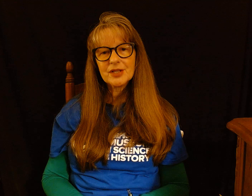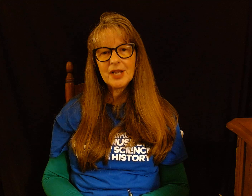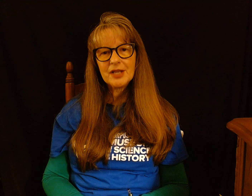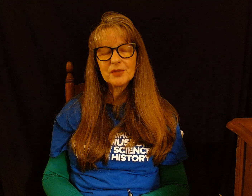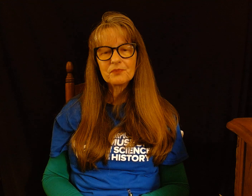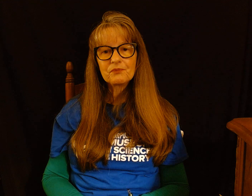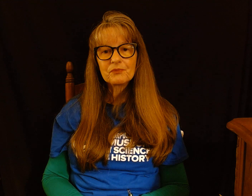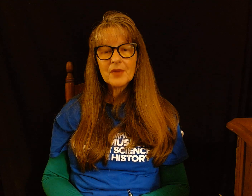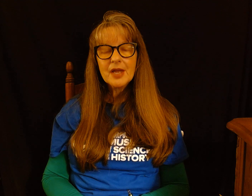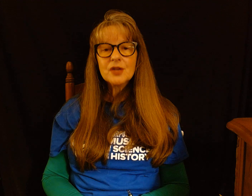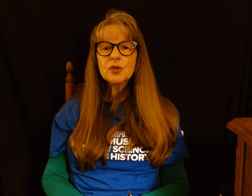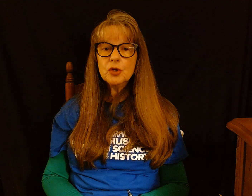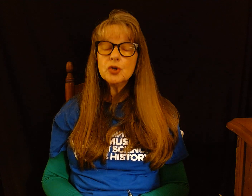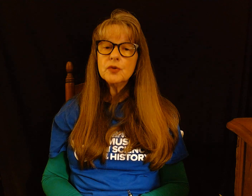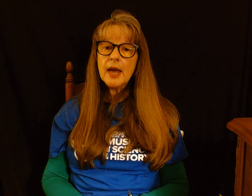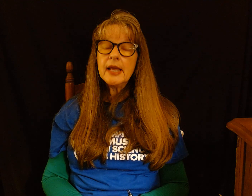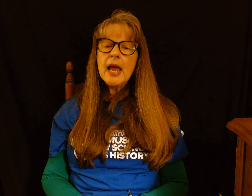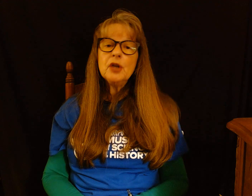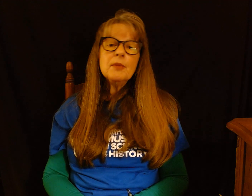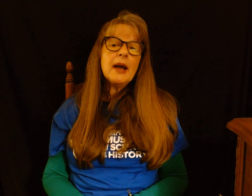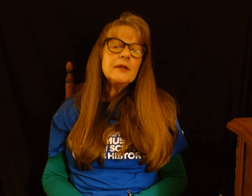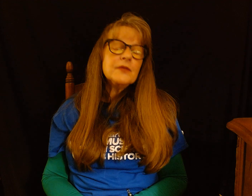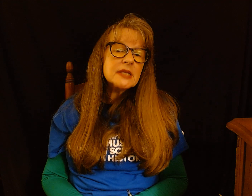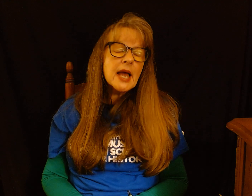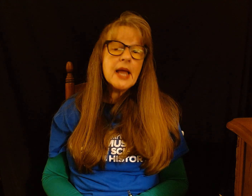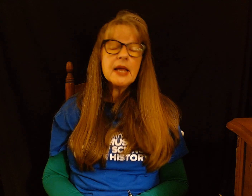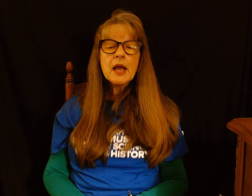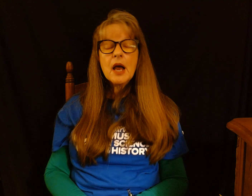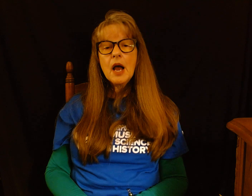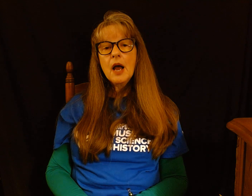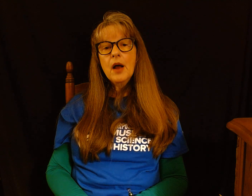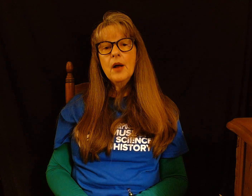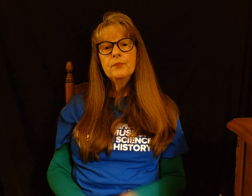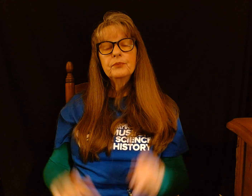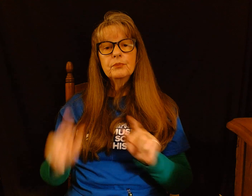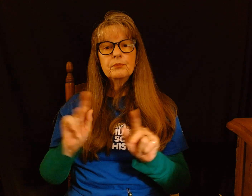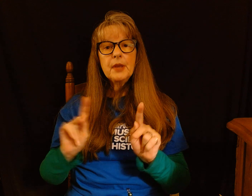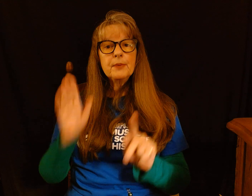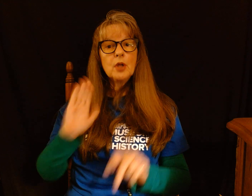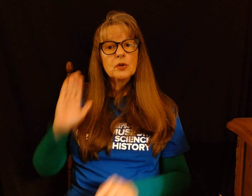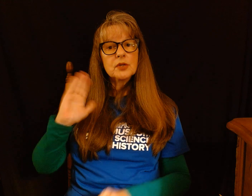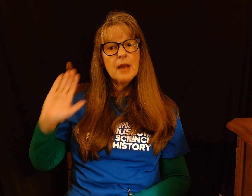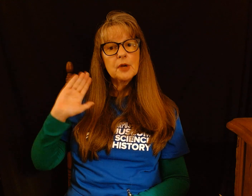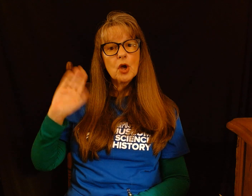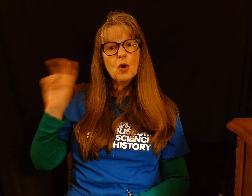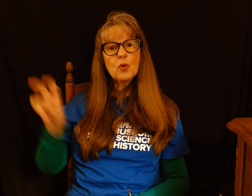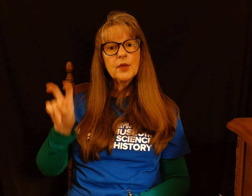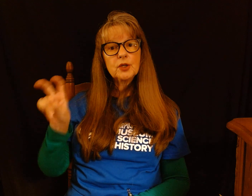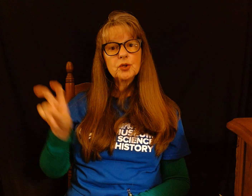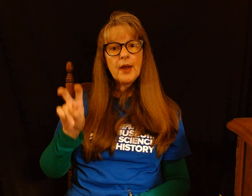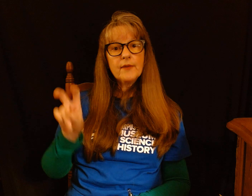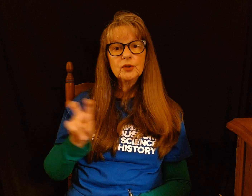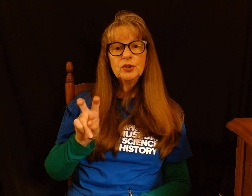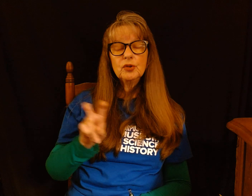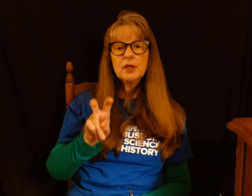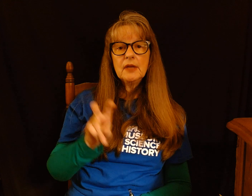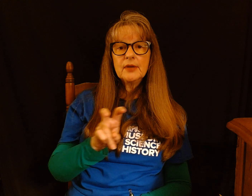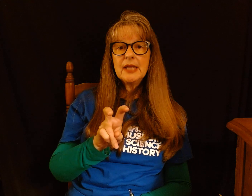states. So you could do that. And you might even say, people a long time ago, they traveled, and you could even though